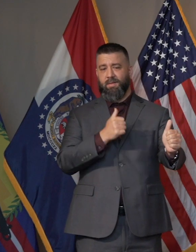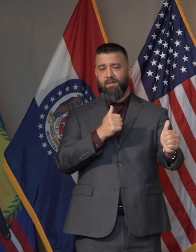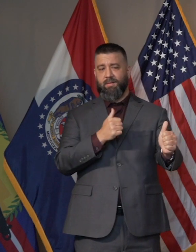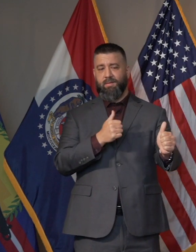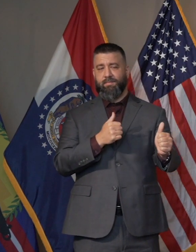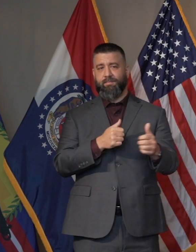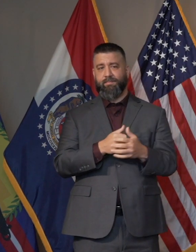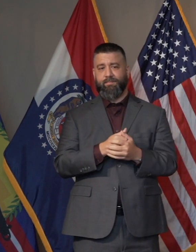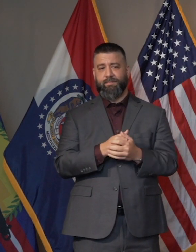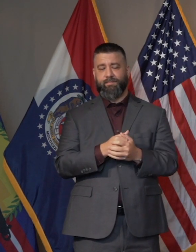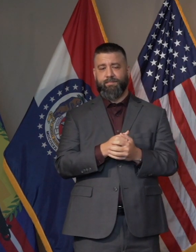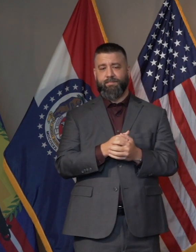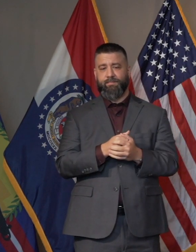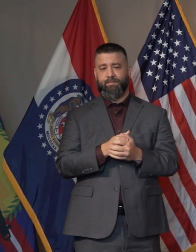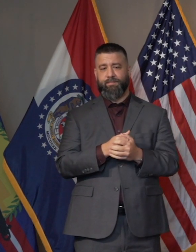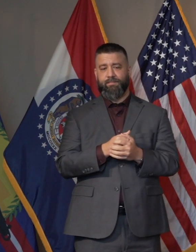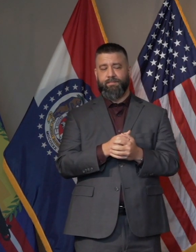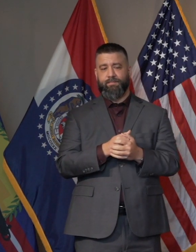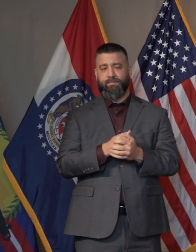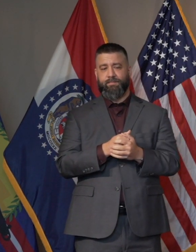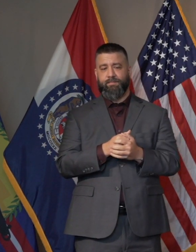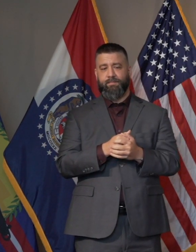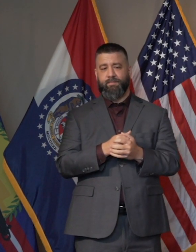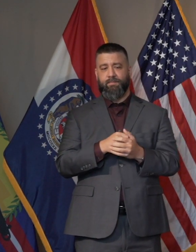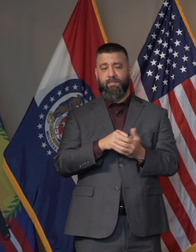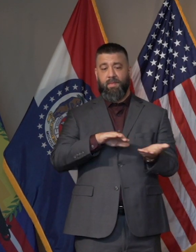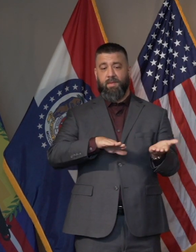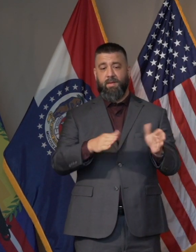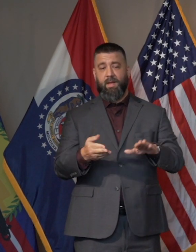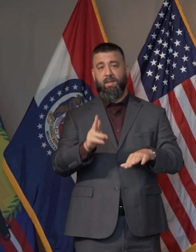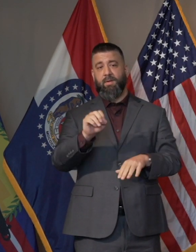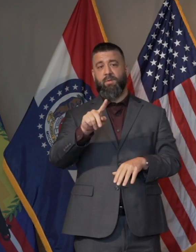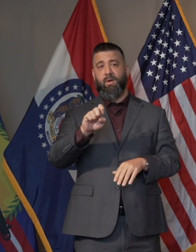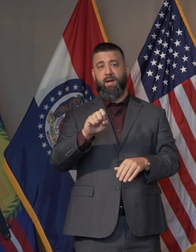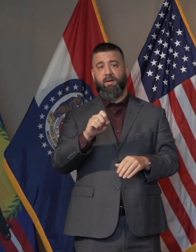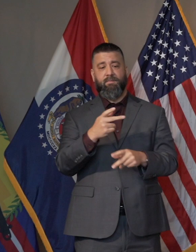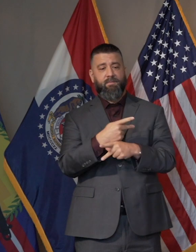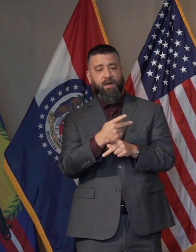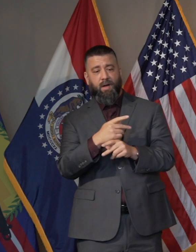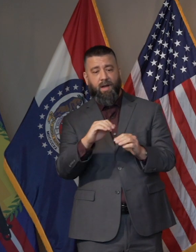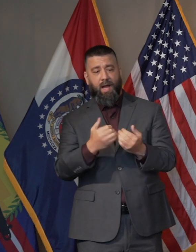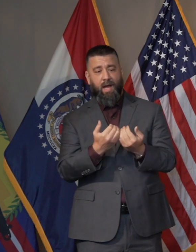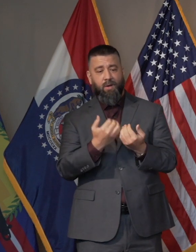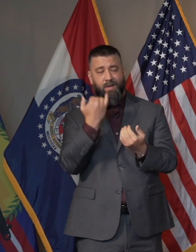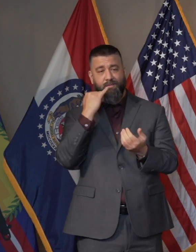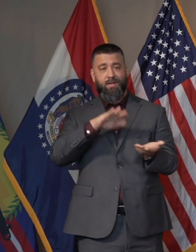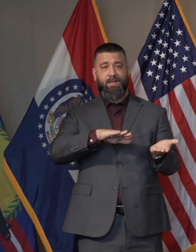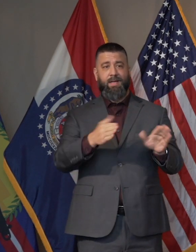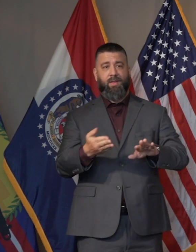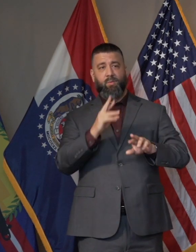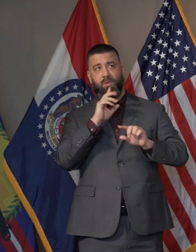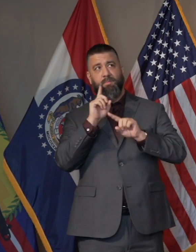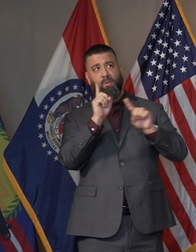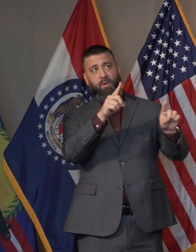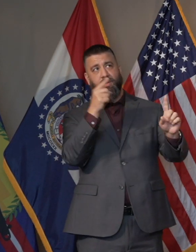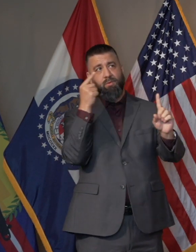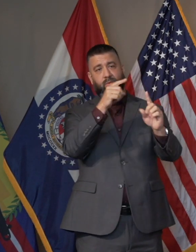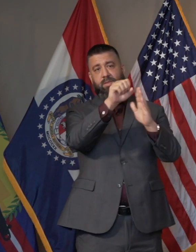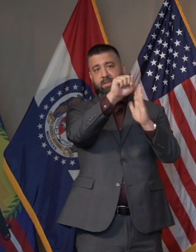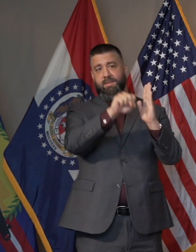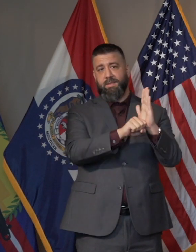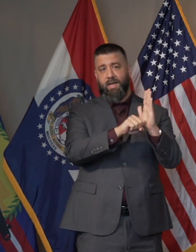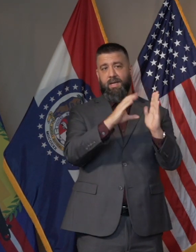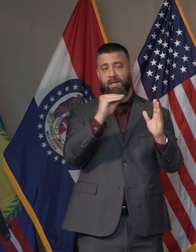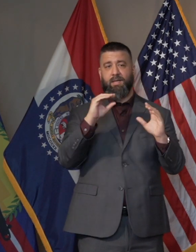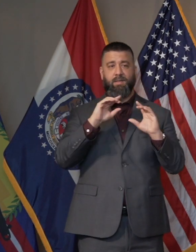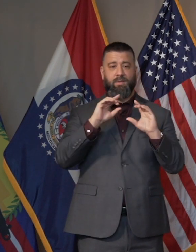in our community. The death rate is calculated when deaths are reported to the state and to the Department